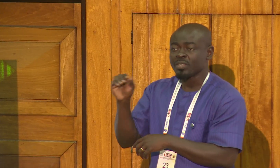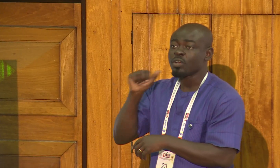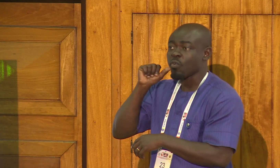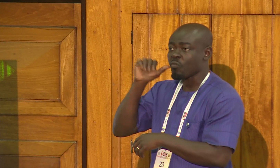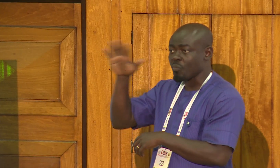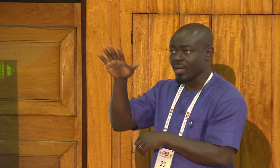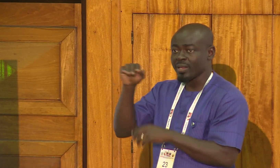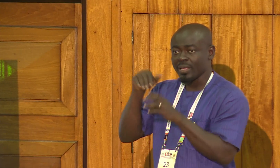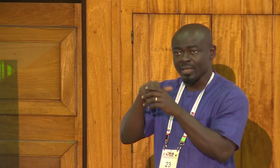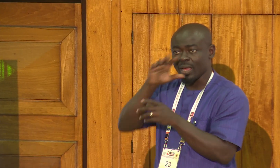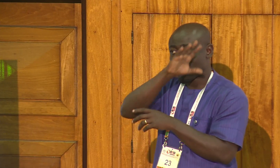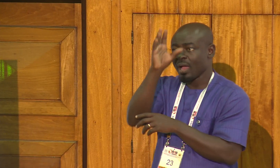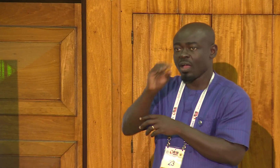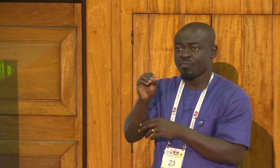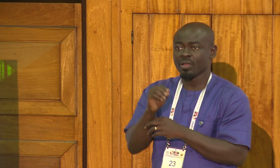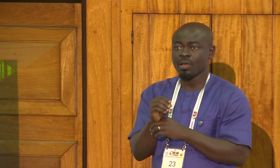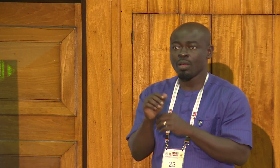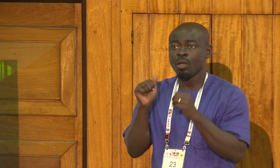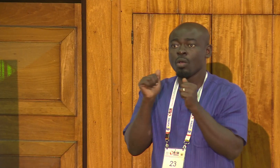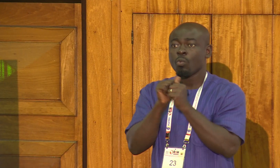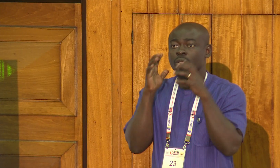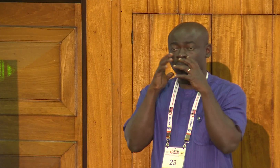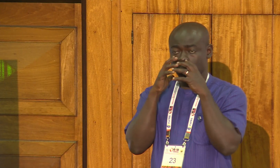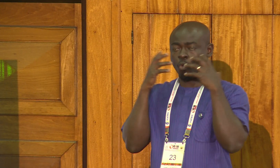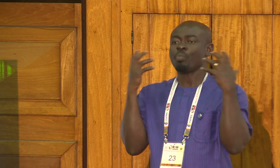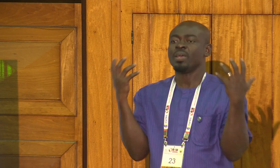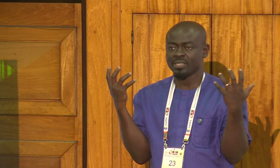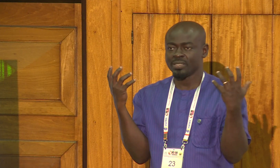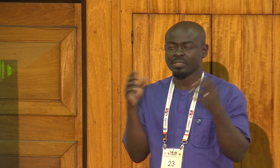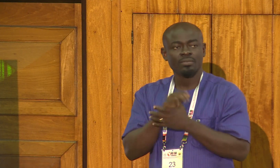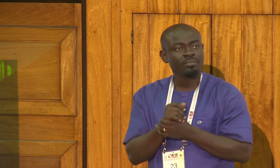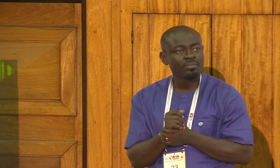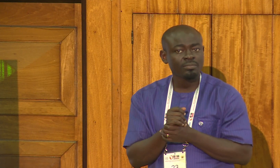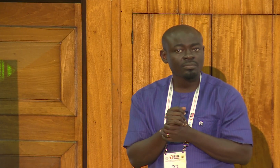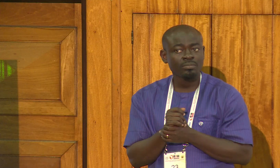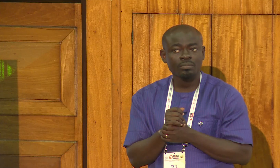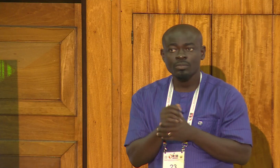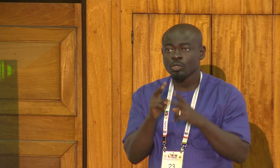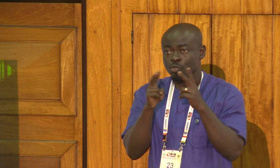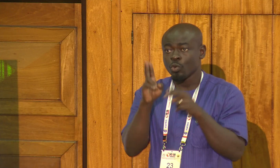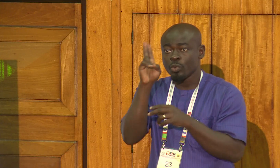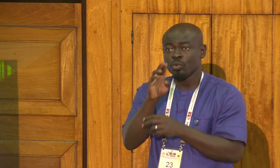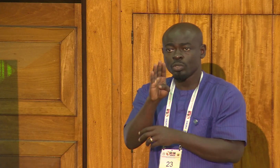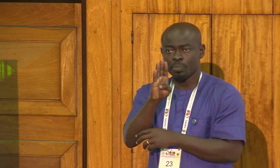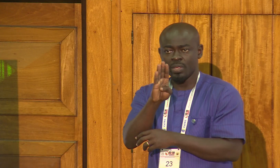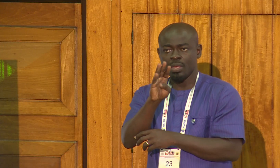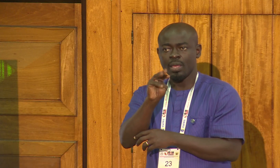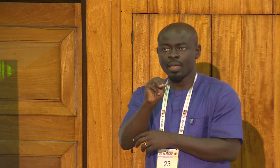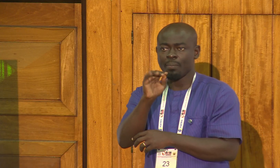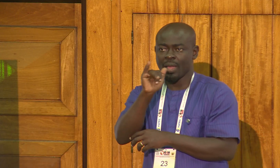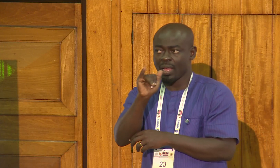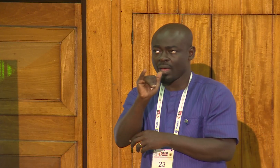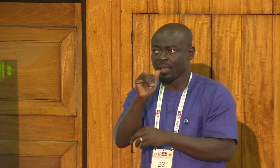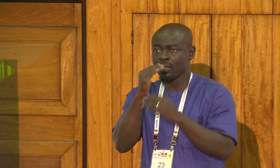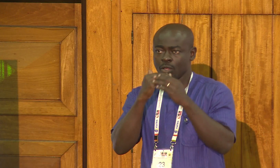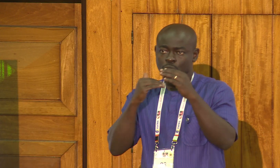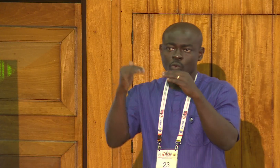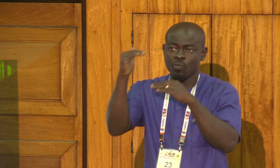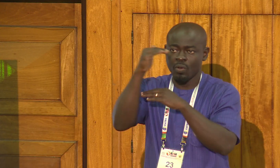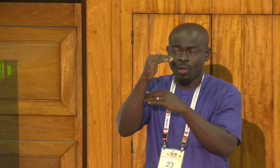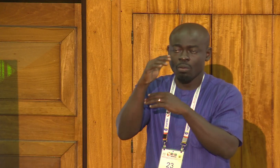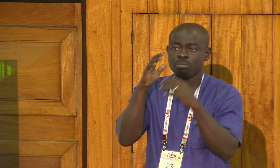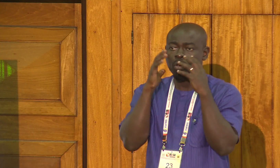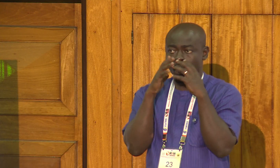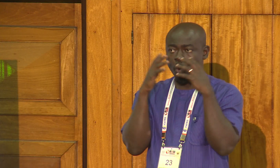Africa with overweight or obesity. So we use BMI to classify overweight and obesity.